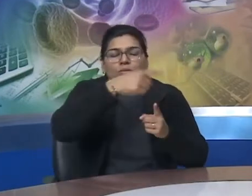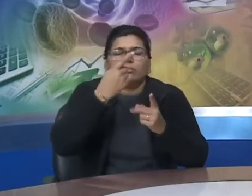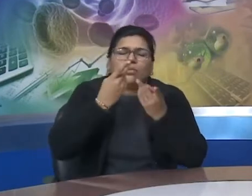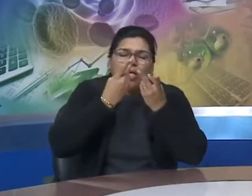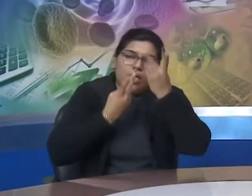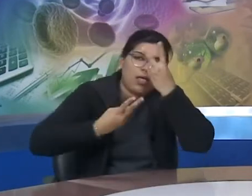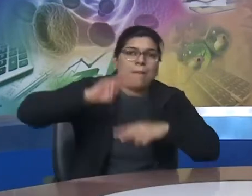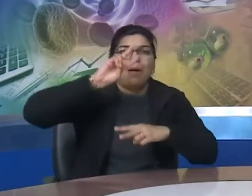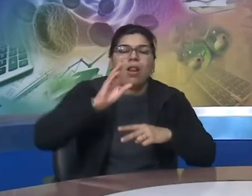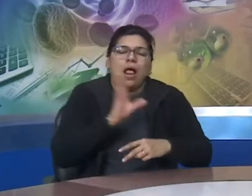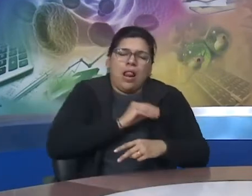softly,